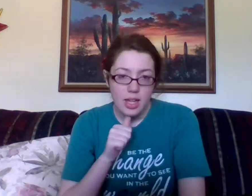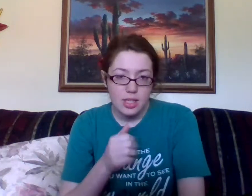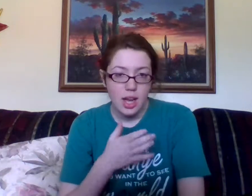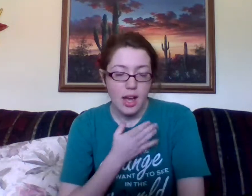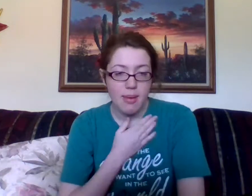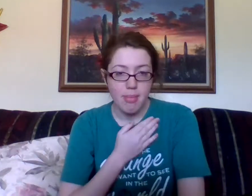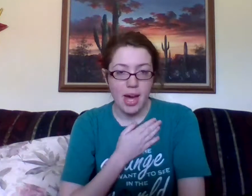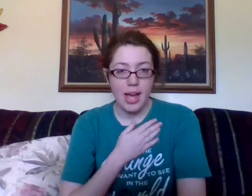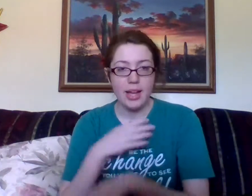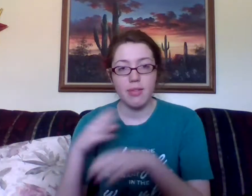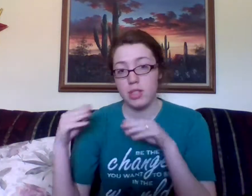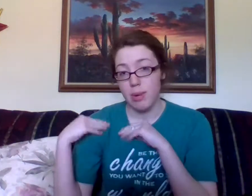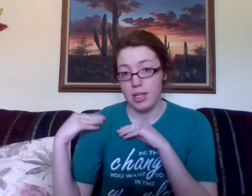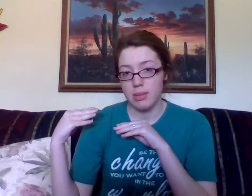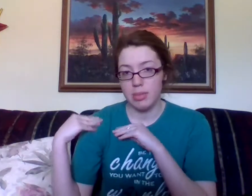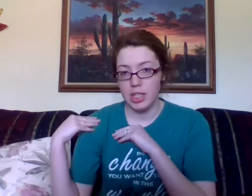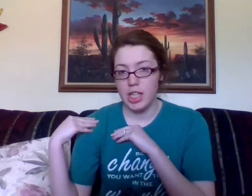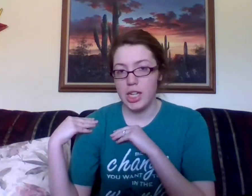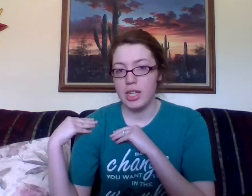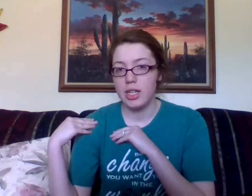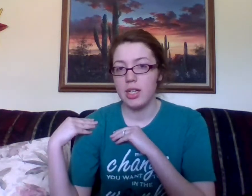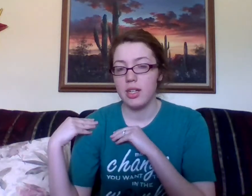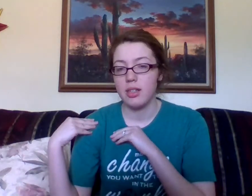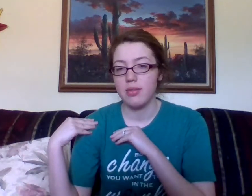it's not my responsibility